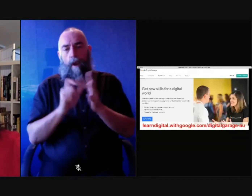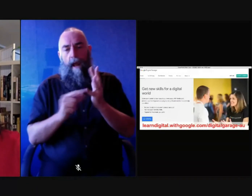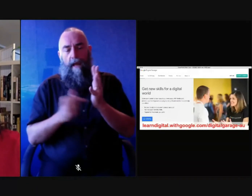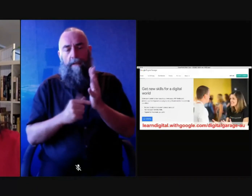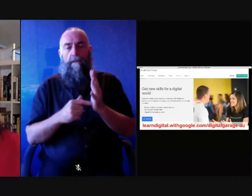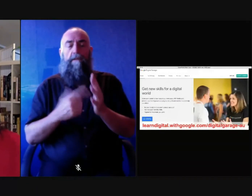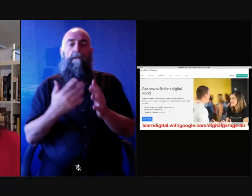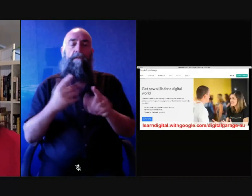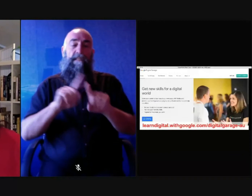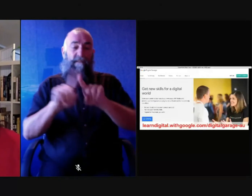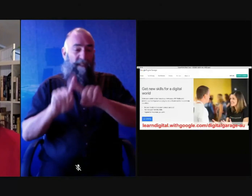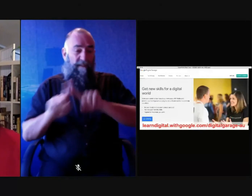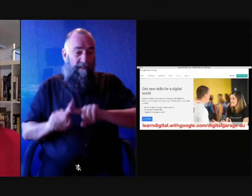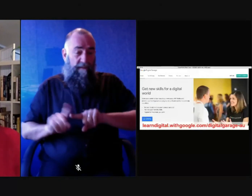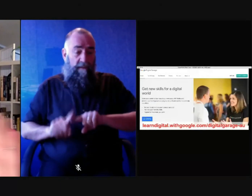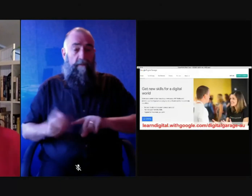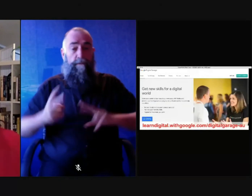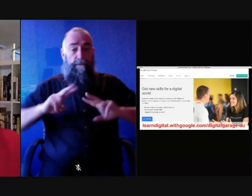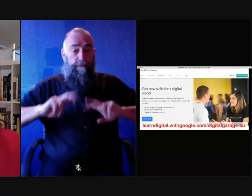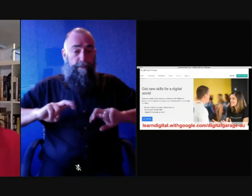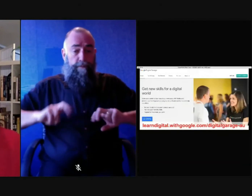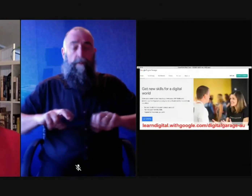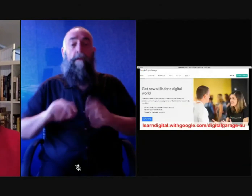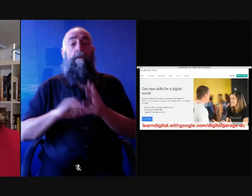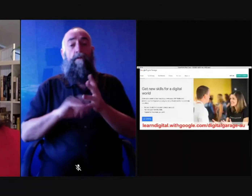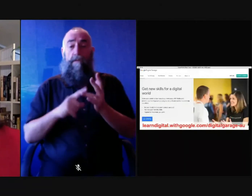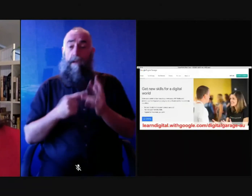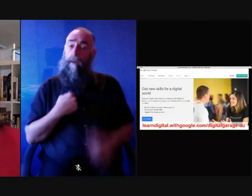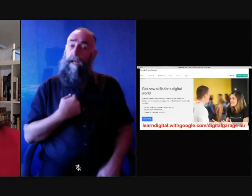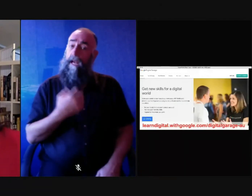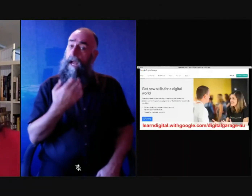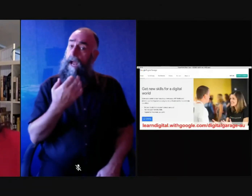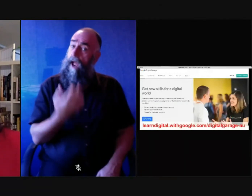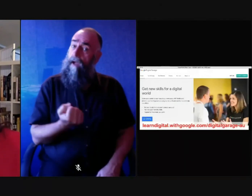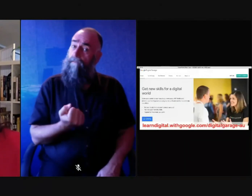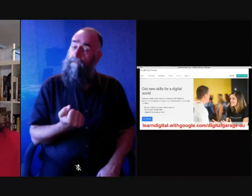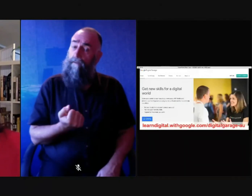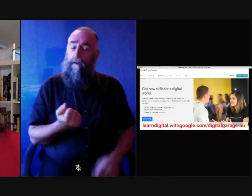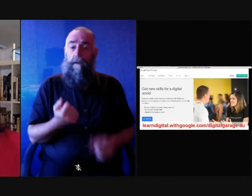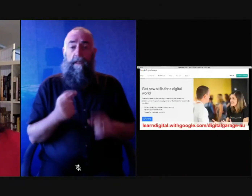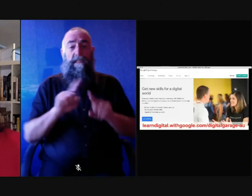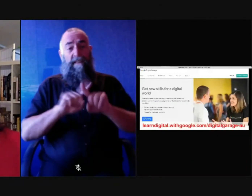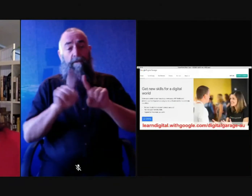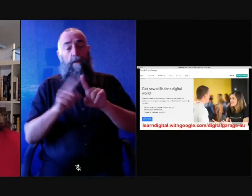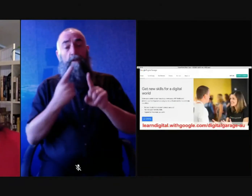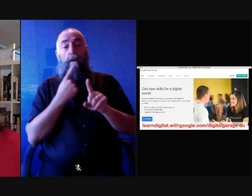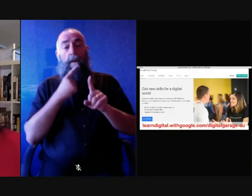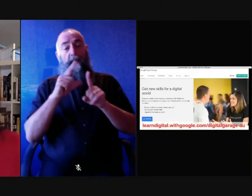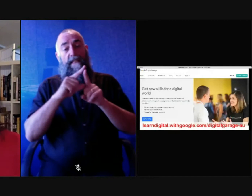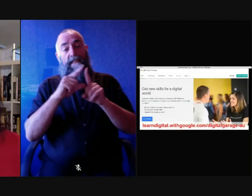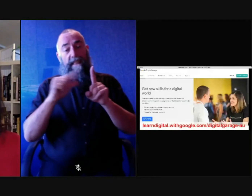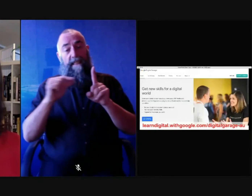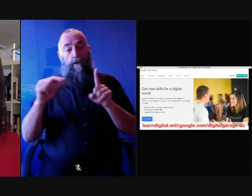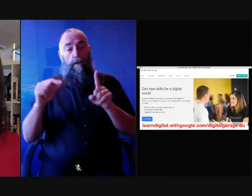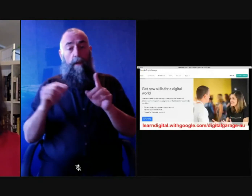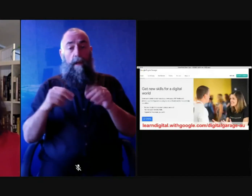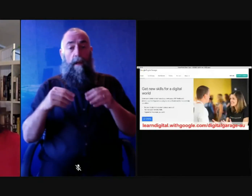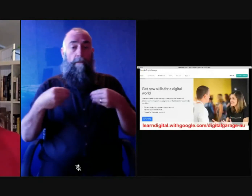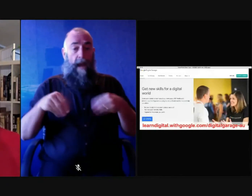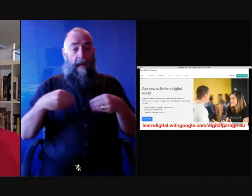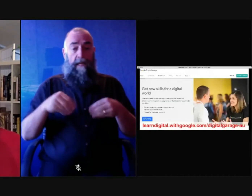analytics, but now they've broadened out into a whole range of different kinds of digital marketing learning and